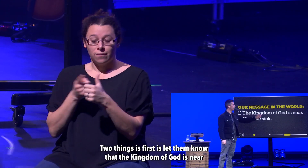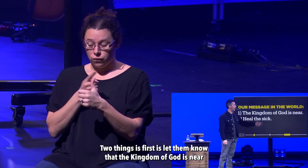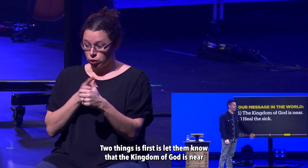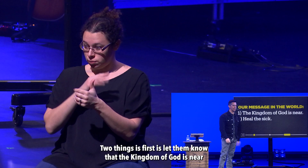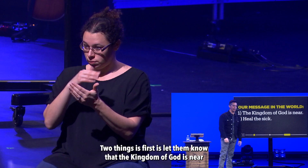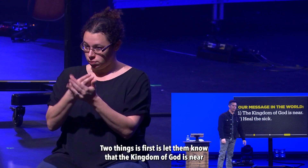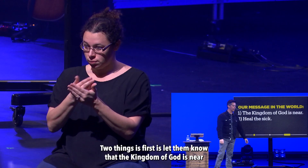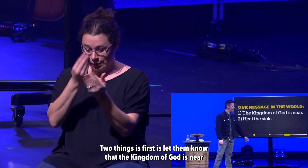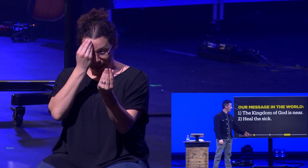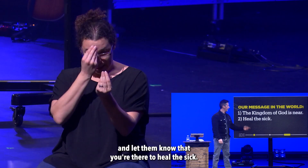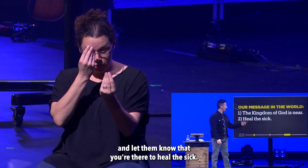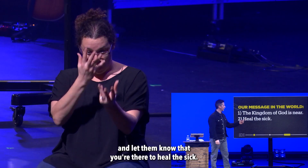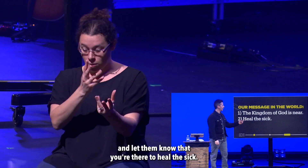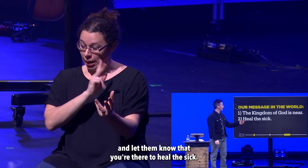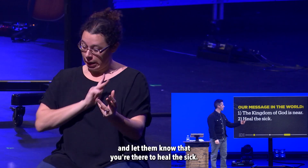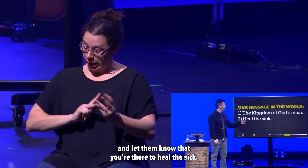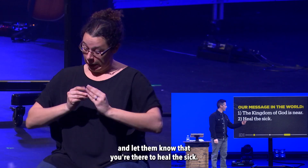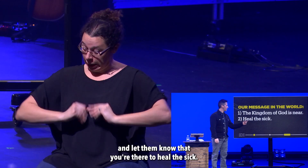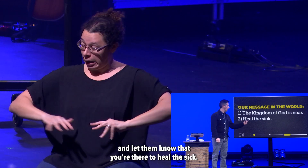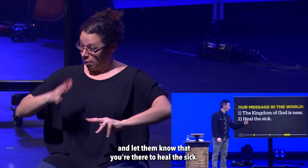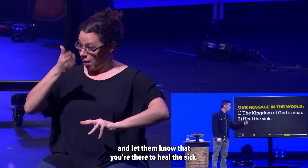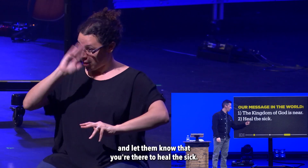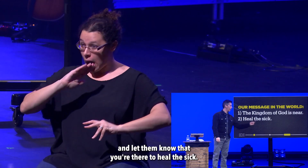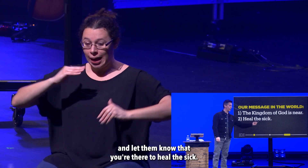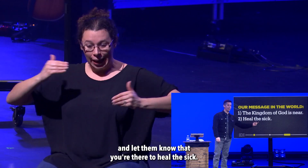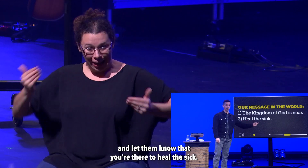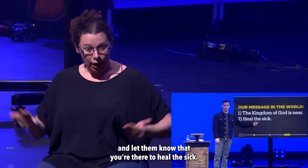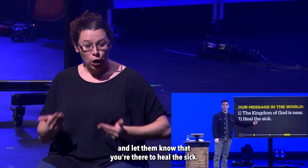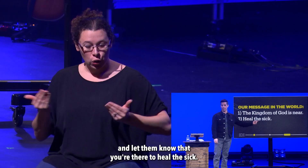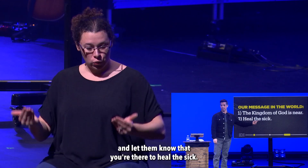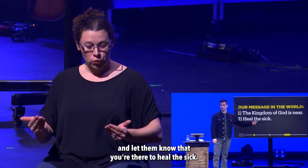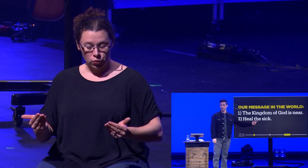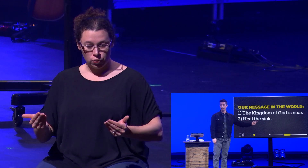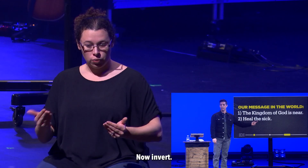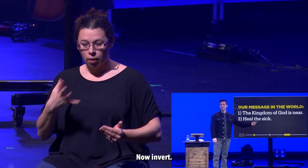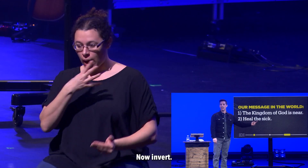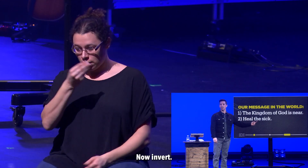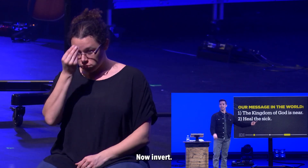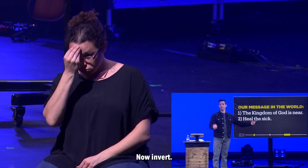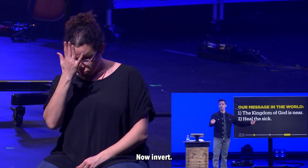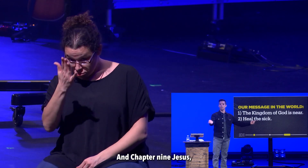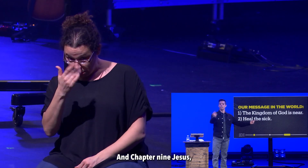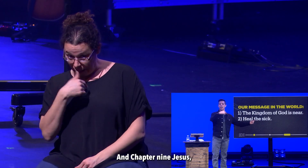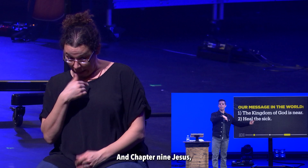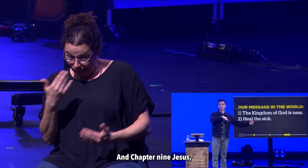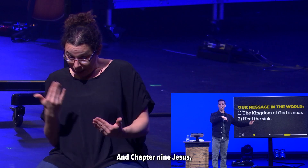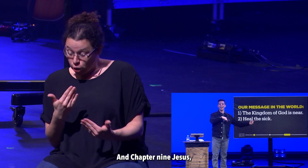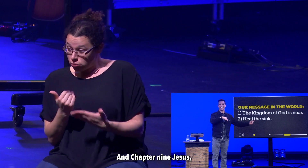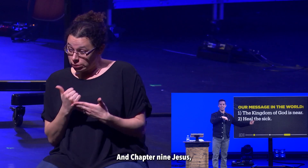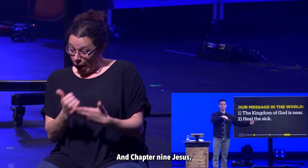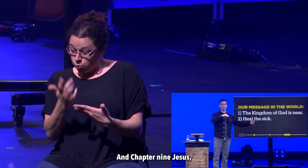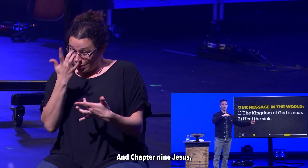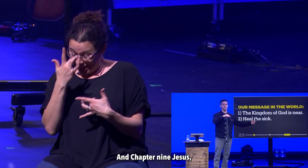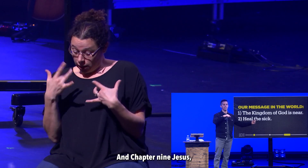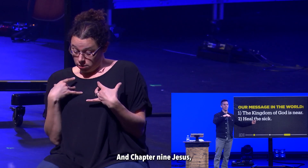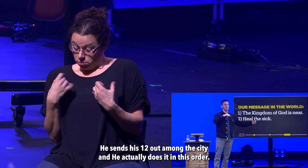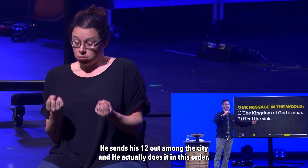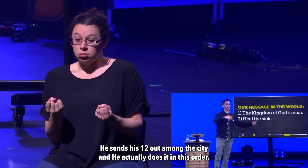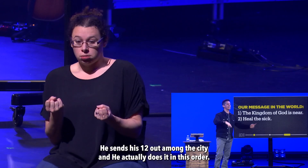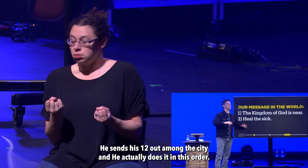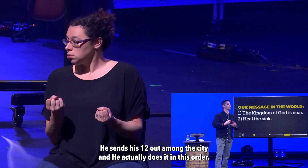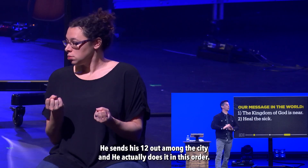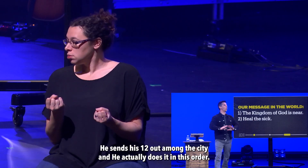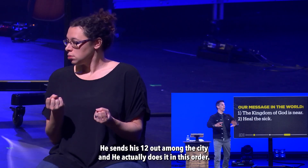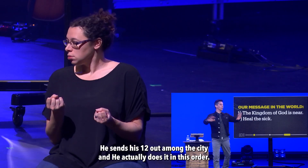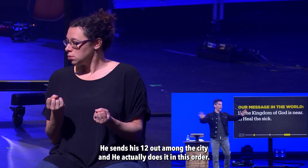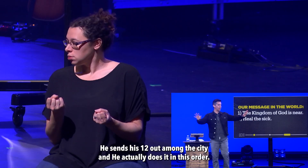kingdom of God is near, and let them know that you're there to heal the sick. Now, in chapter 9, Jesus, he